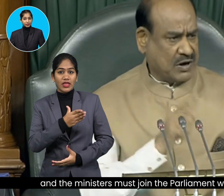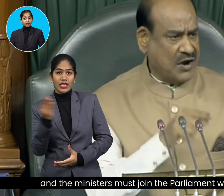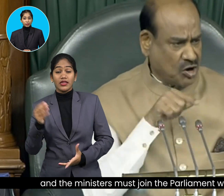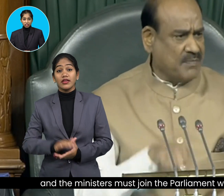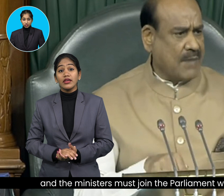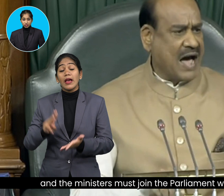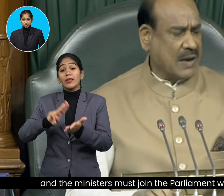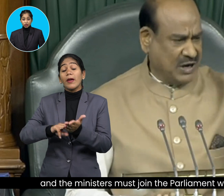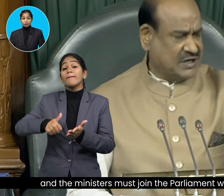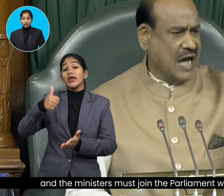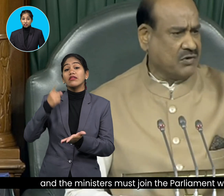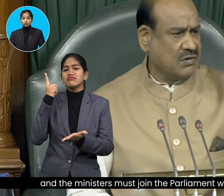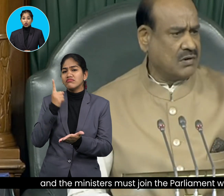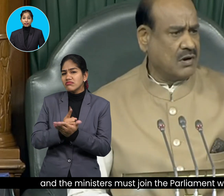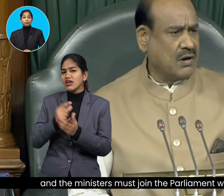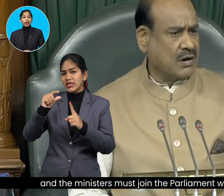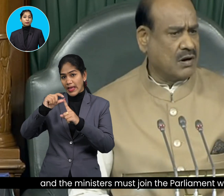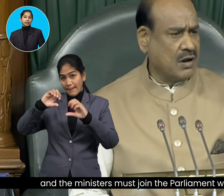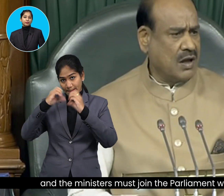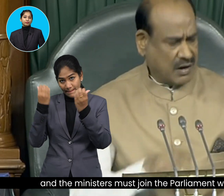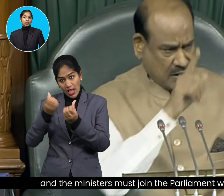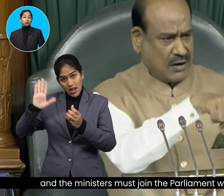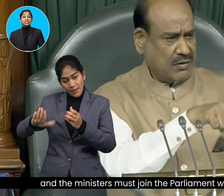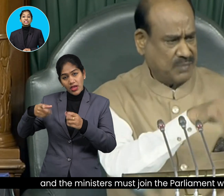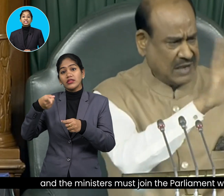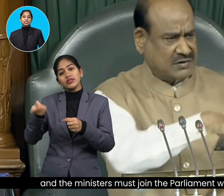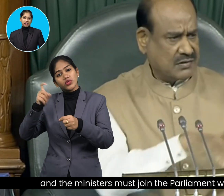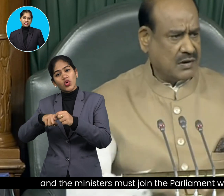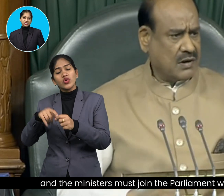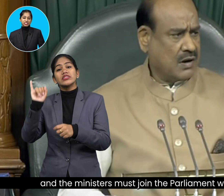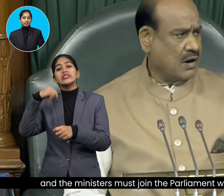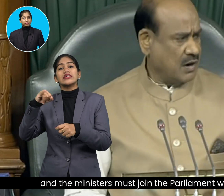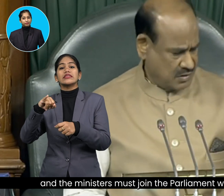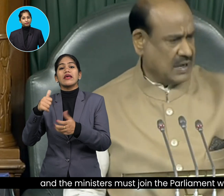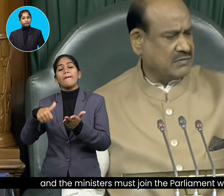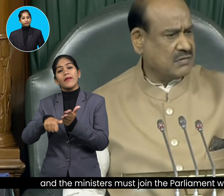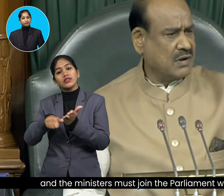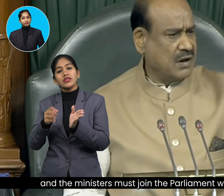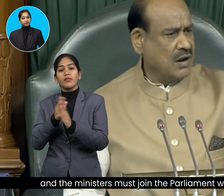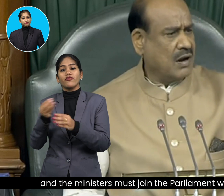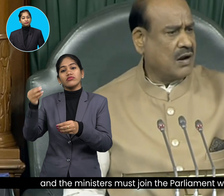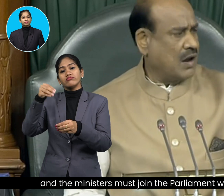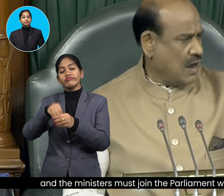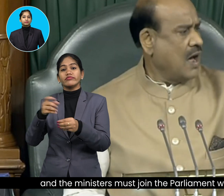And the ministers must join the parliament within 6 months.